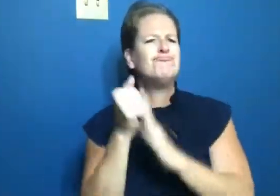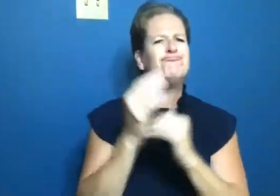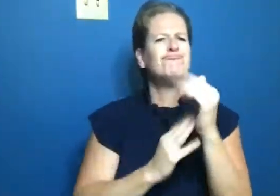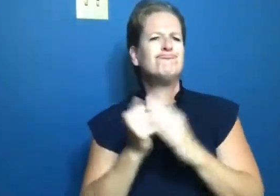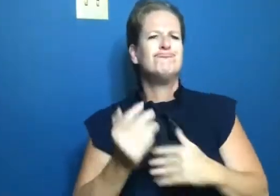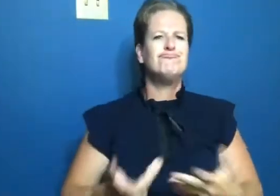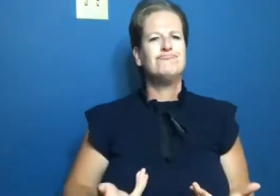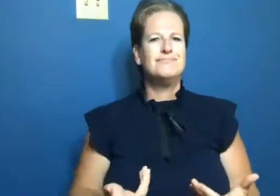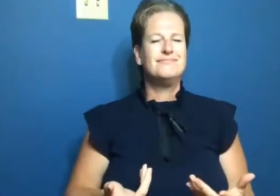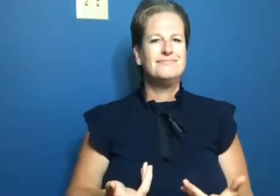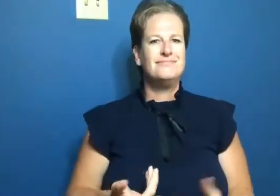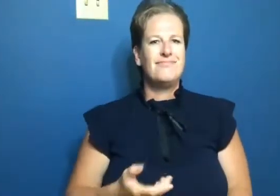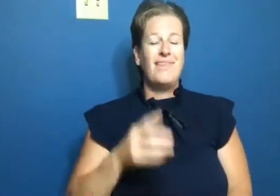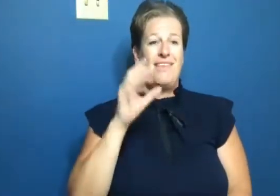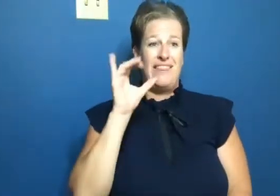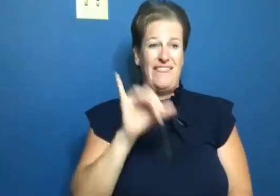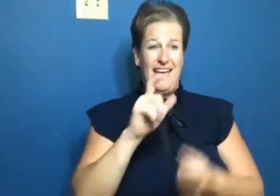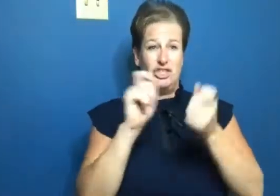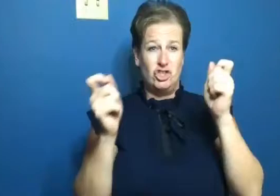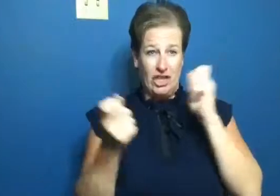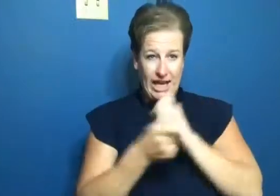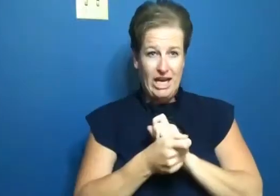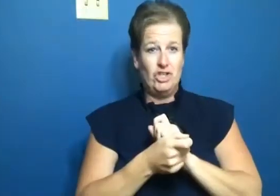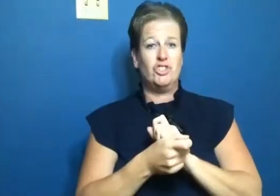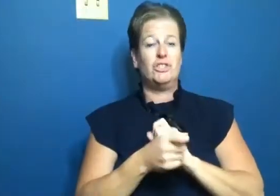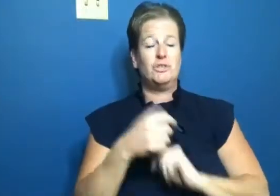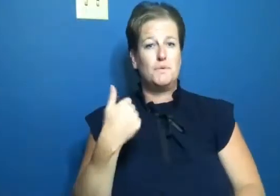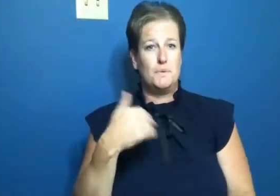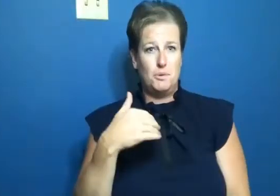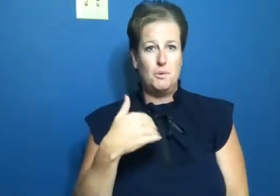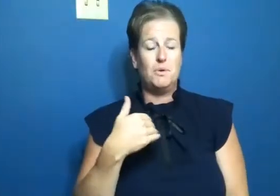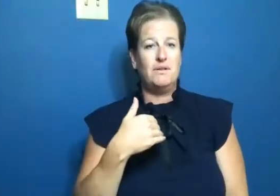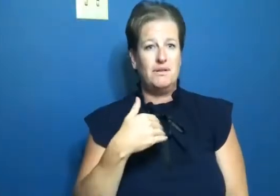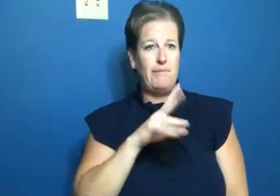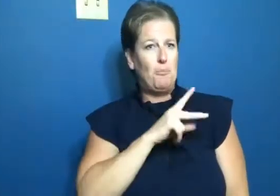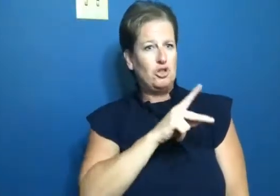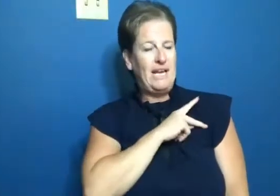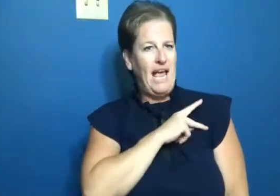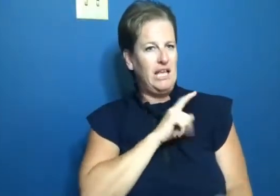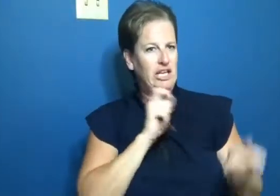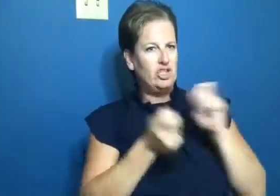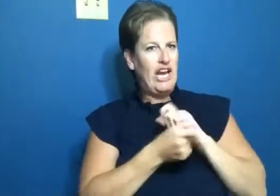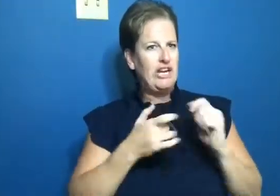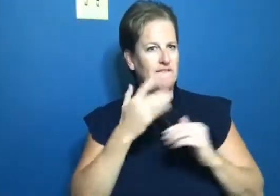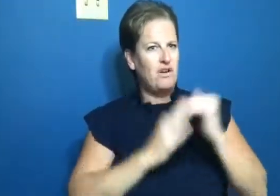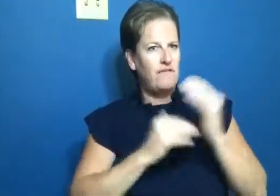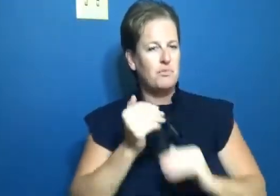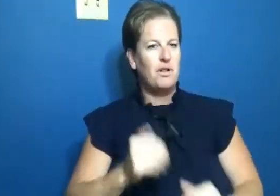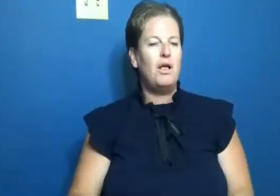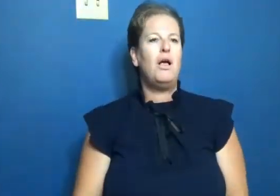That change in my personality was the thing that really hooked me when I came to Alcoholics Anonymous, and my sponsor started taking